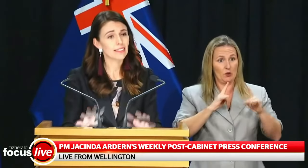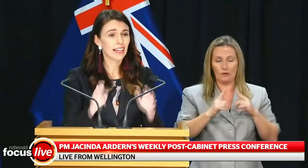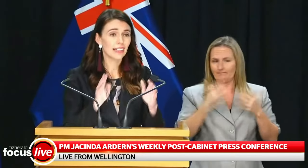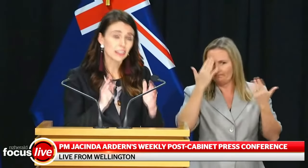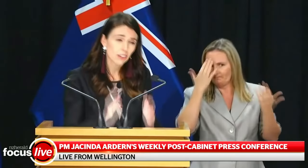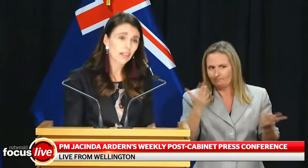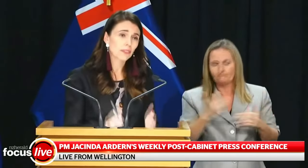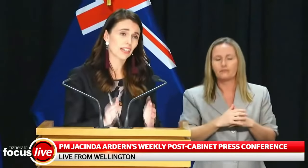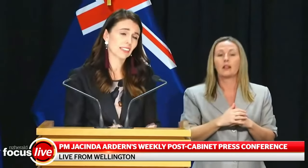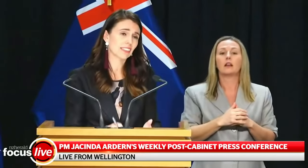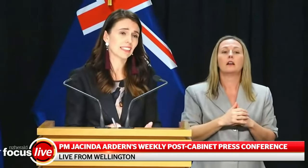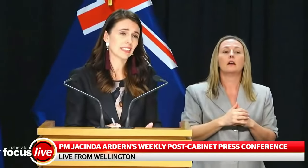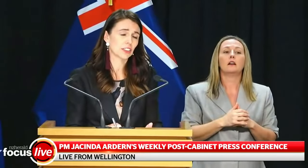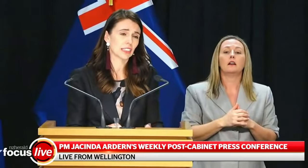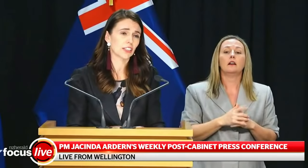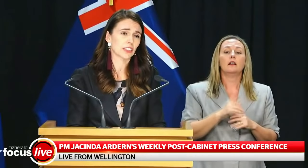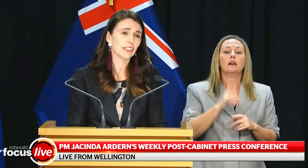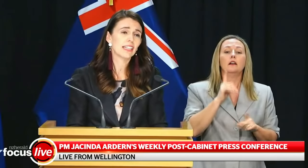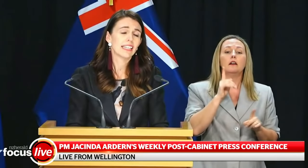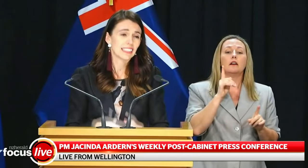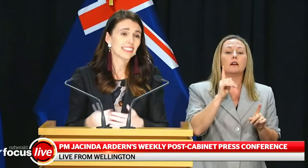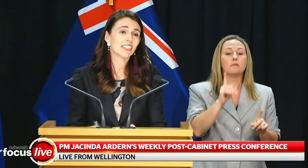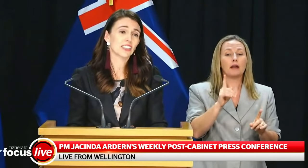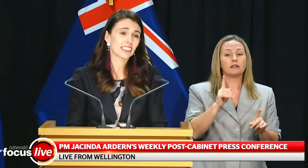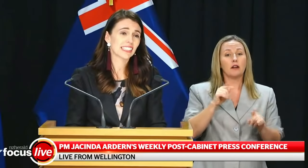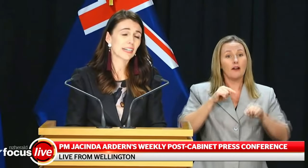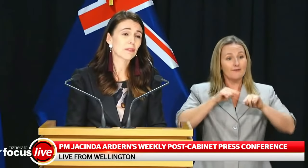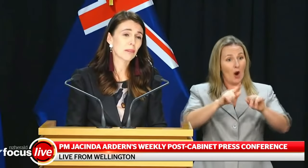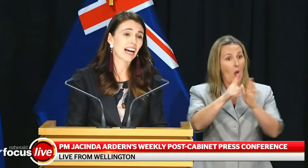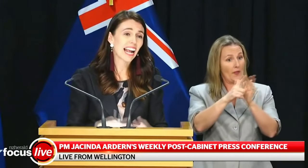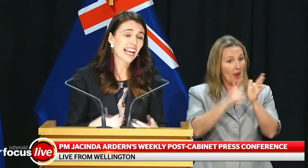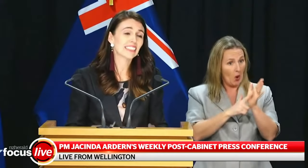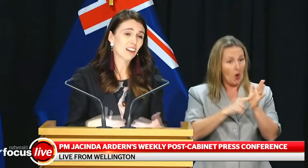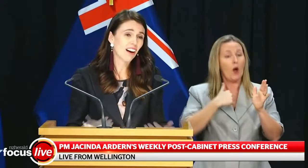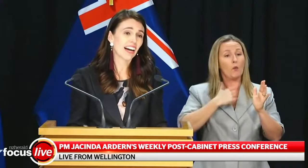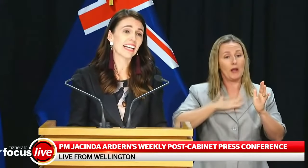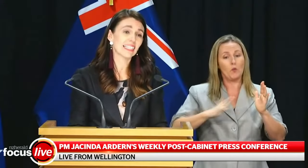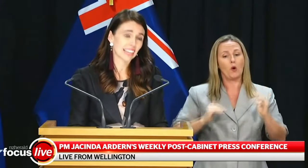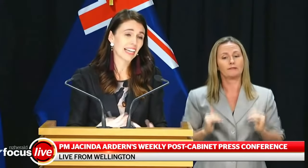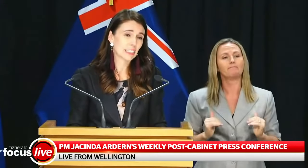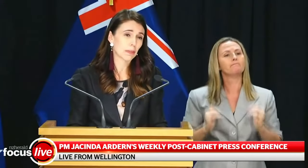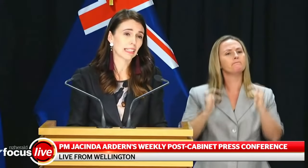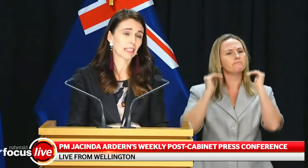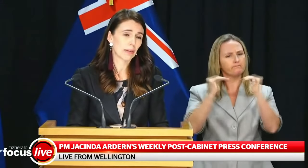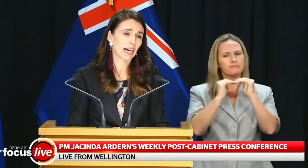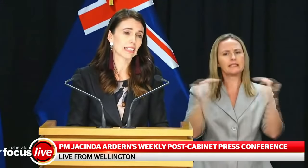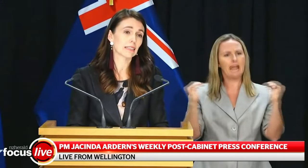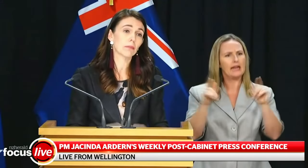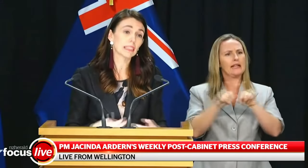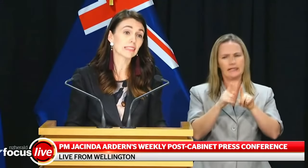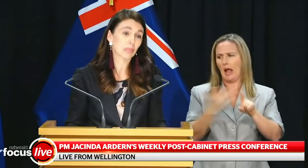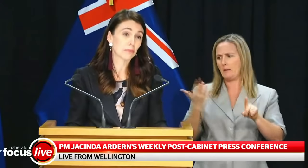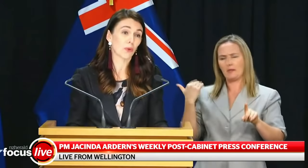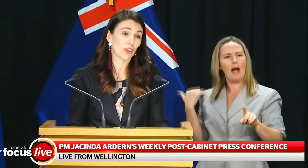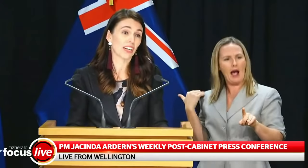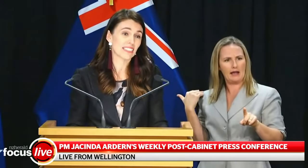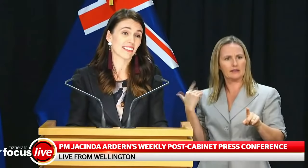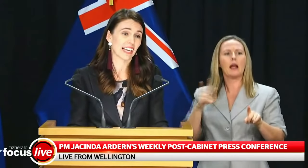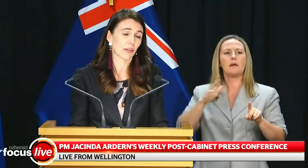said is that in line with our existing legislation, the intention is to keep the bar as high as it has been in the past, but to